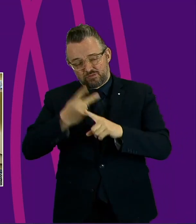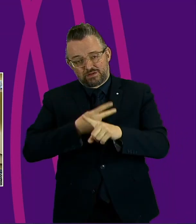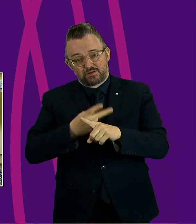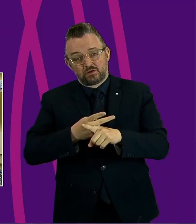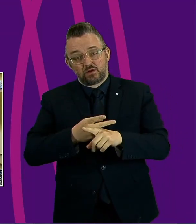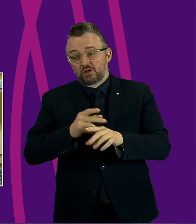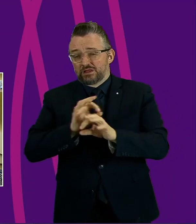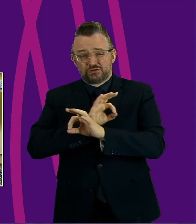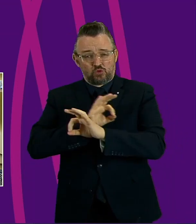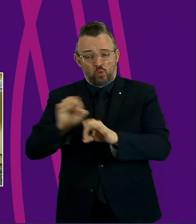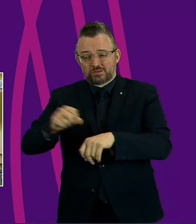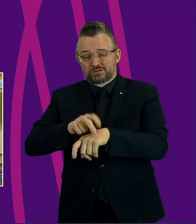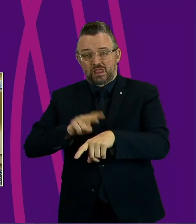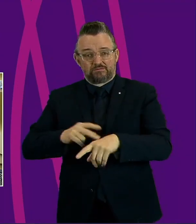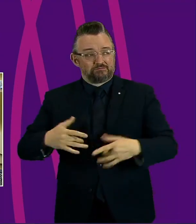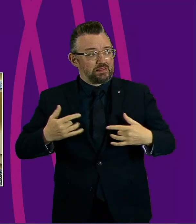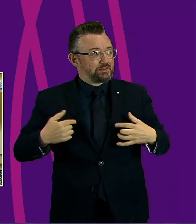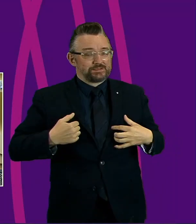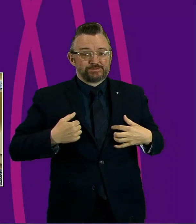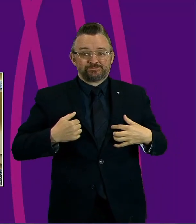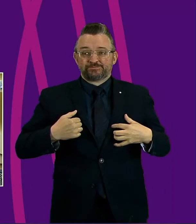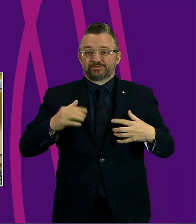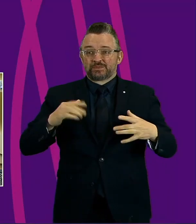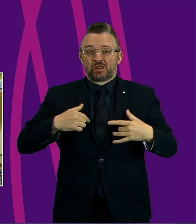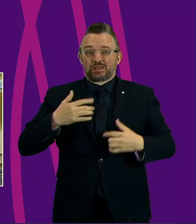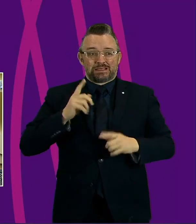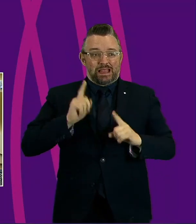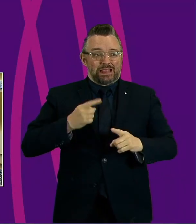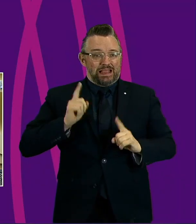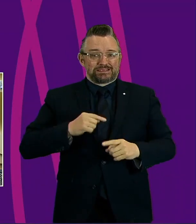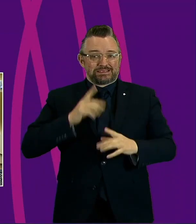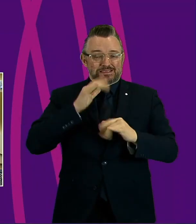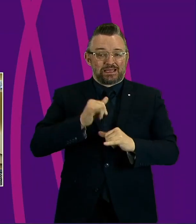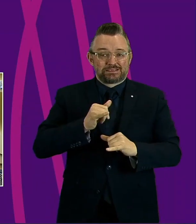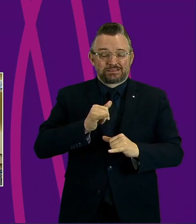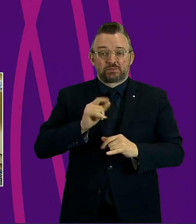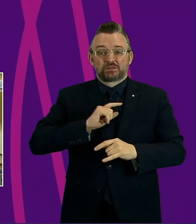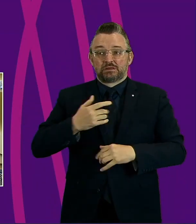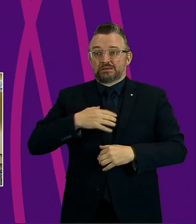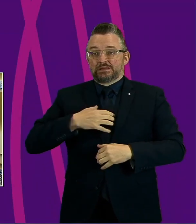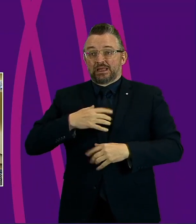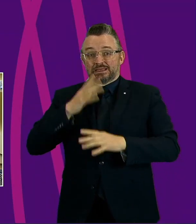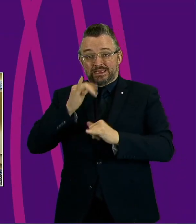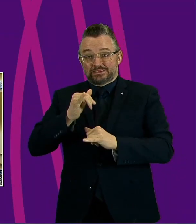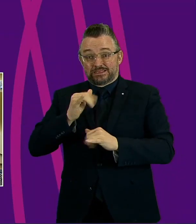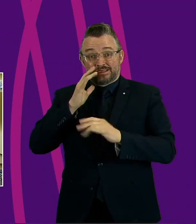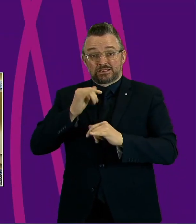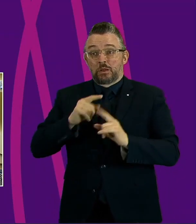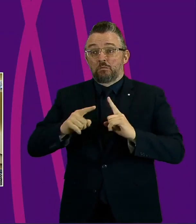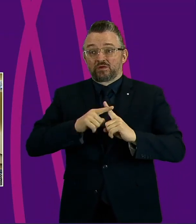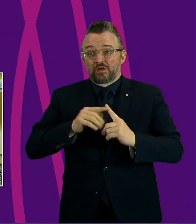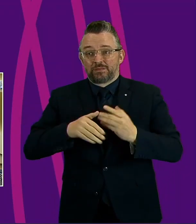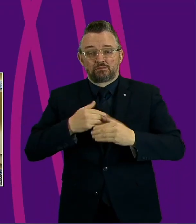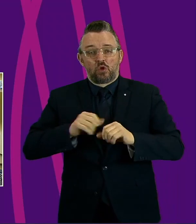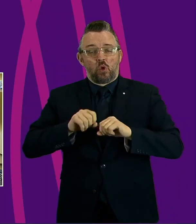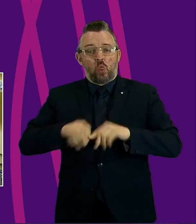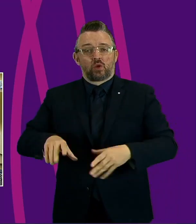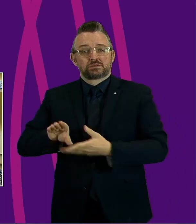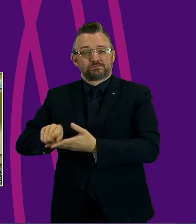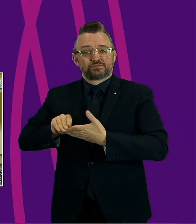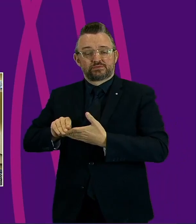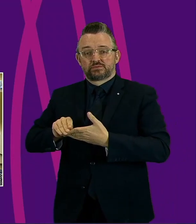should feel that they cannot come forward to get tested in case they test positive and then have to lose a significant part of